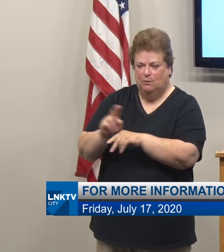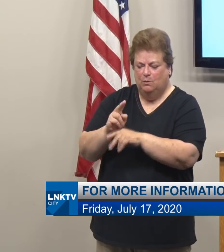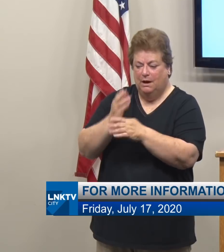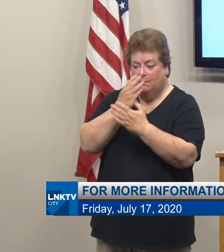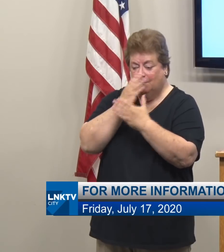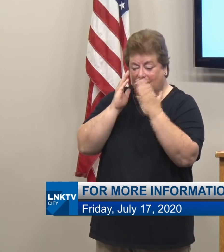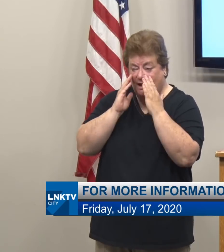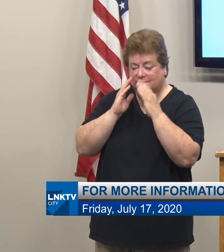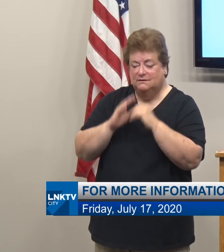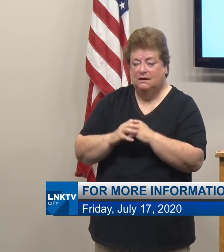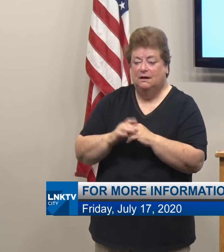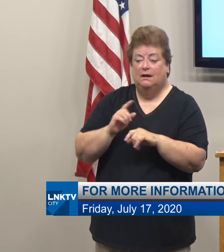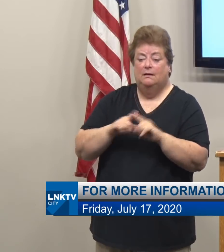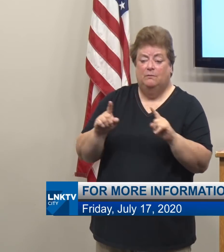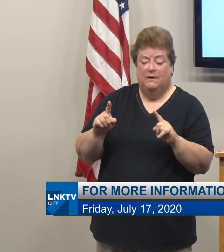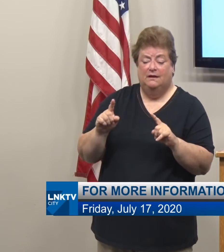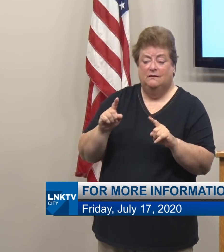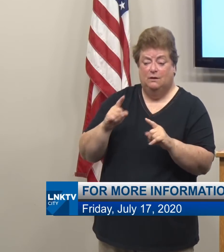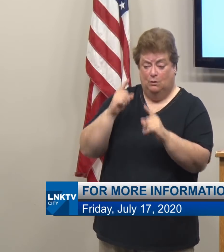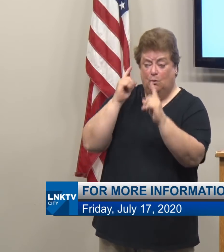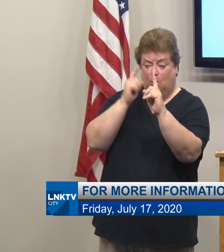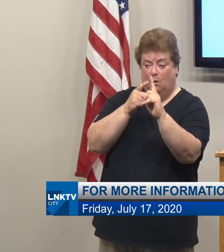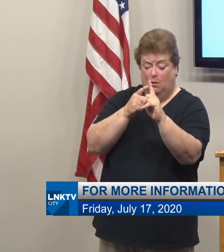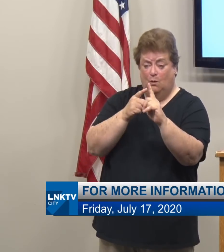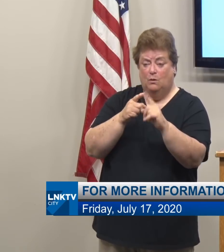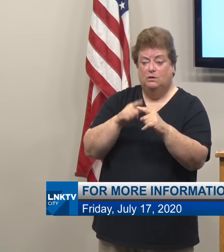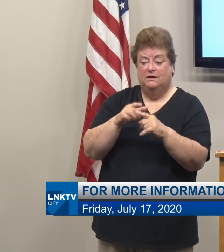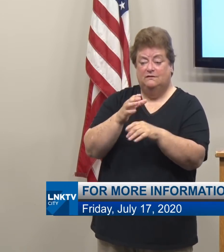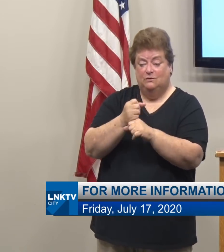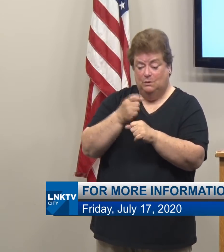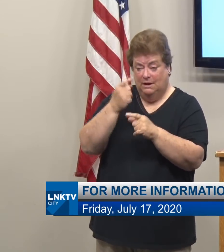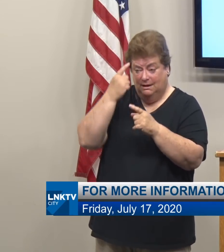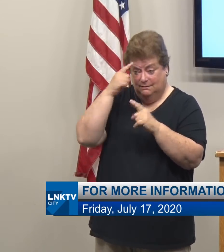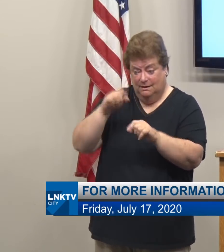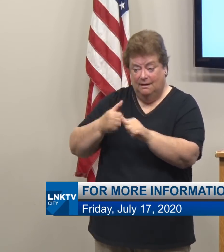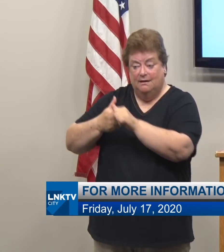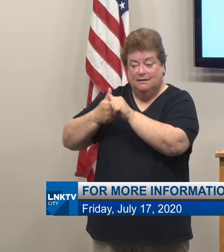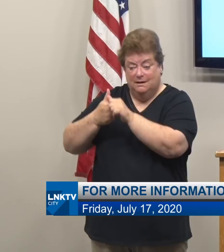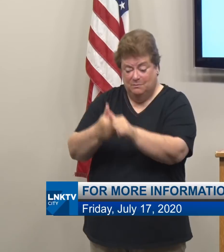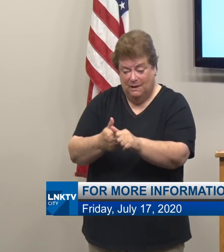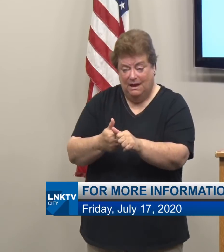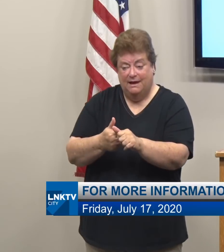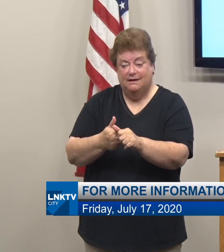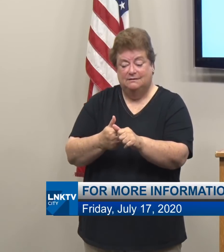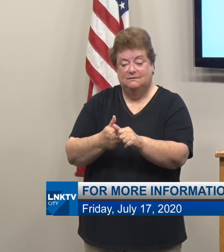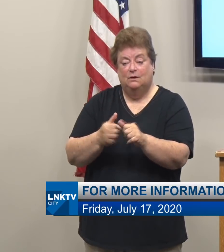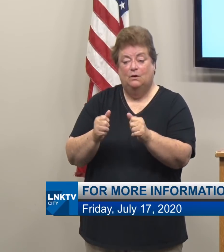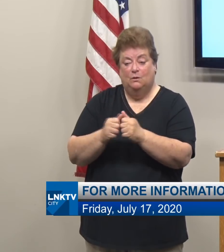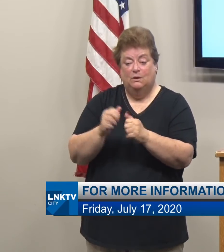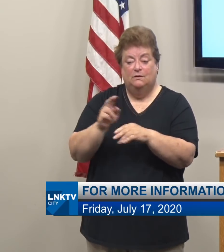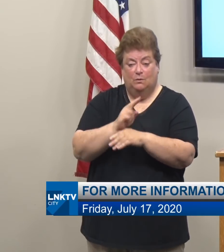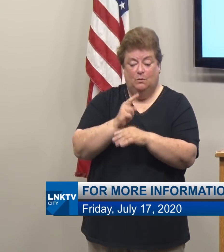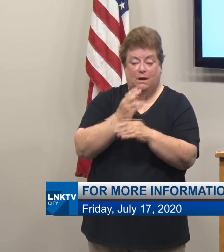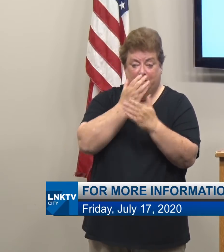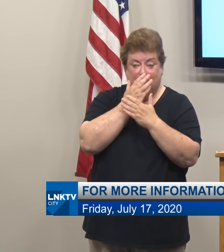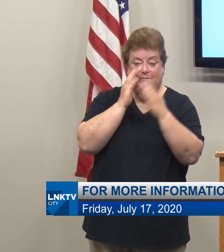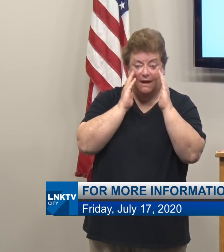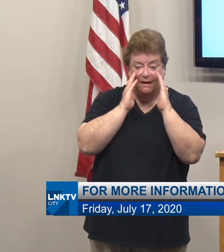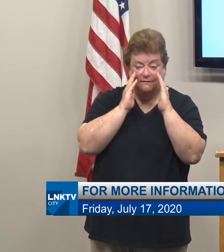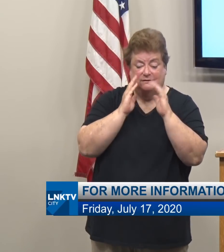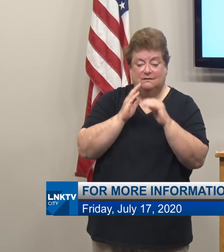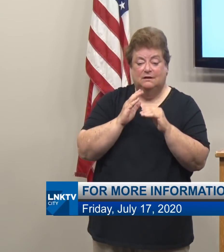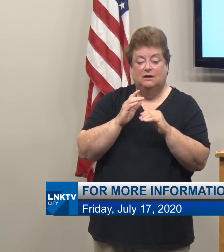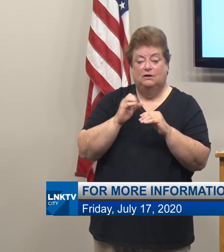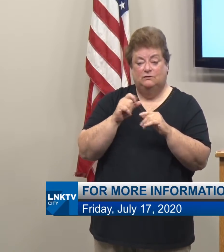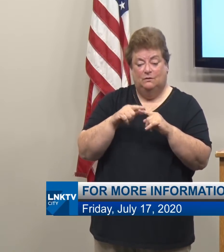But generally speaking, the goal is to get as much compliance as possible with the wearing of face masks in order to